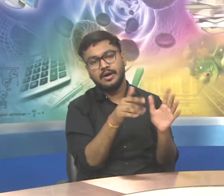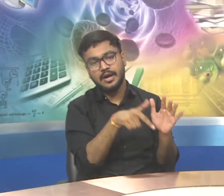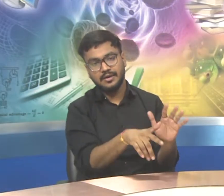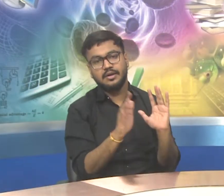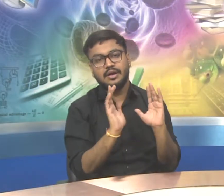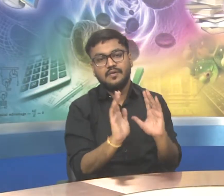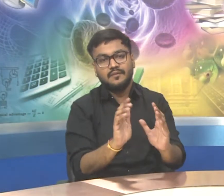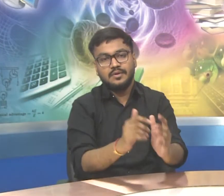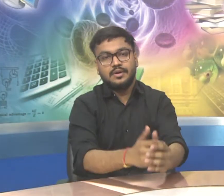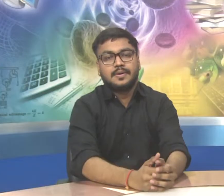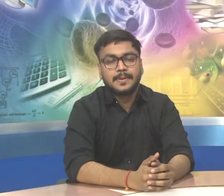using flask.